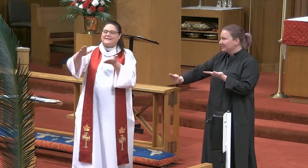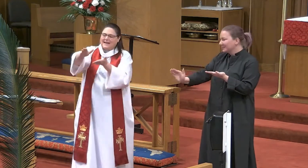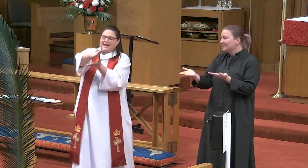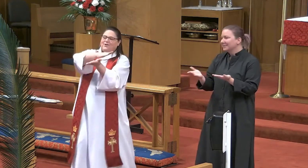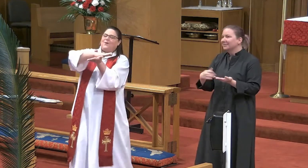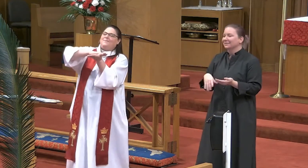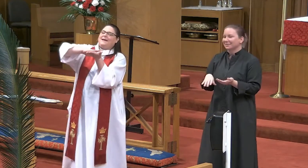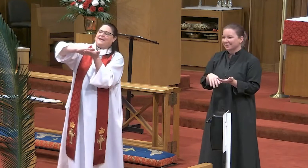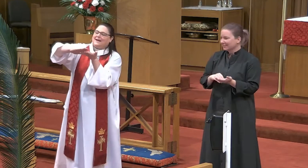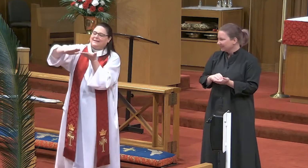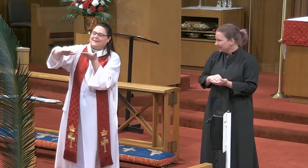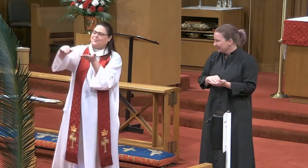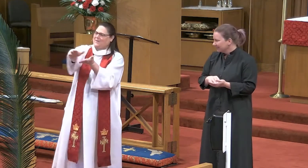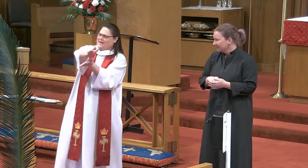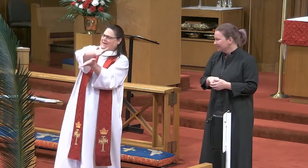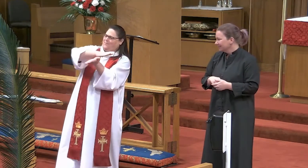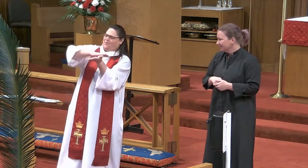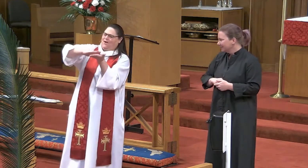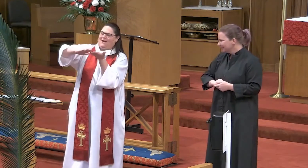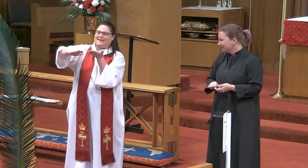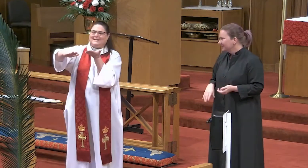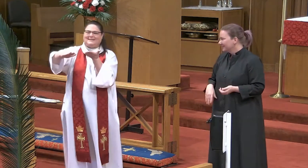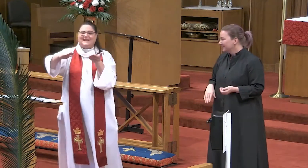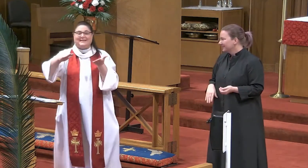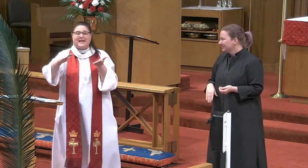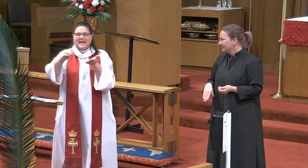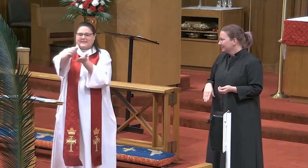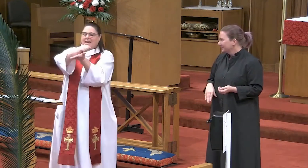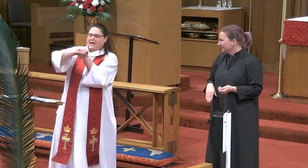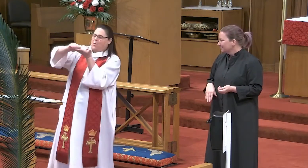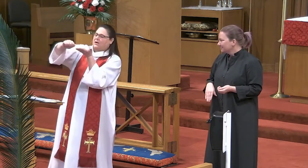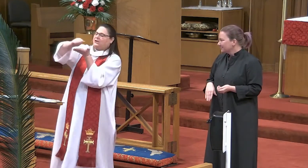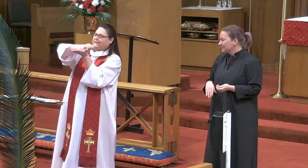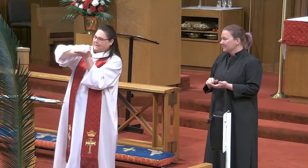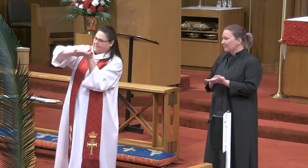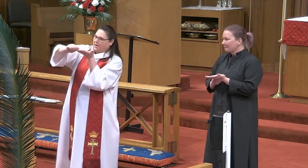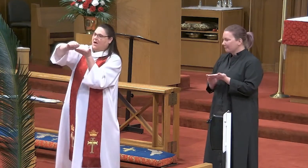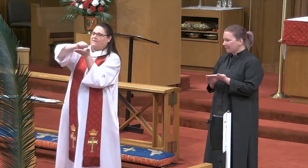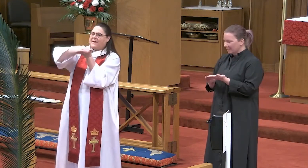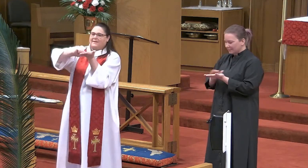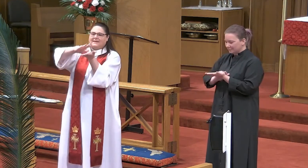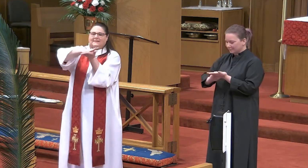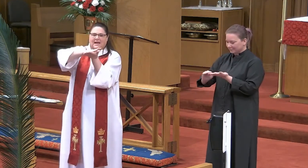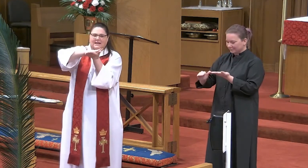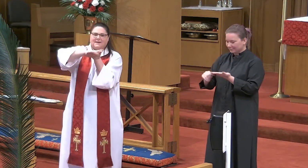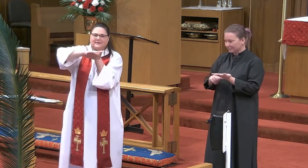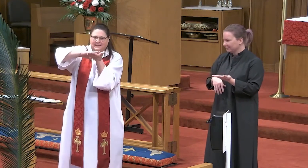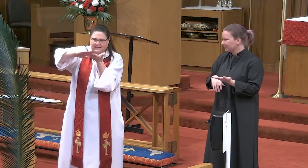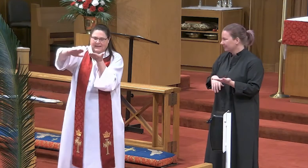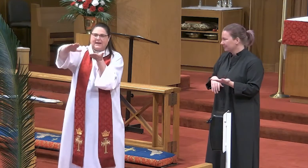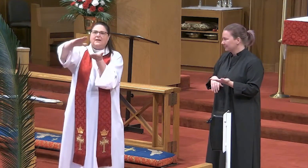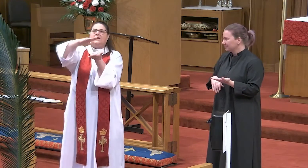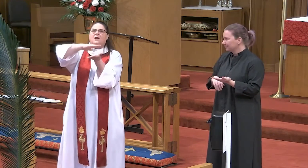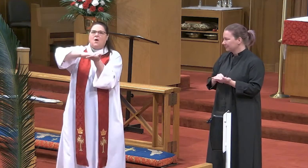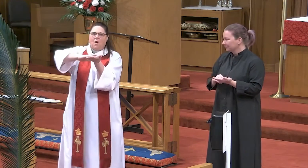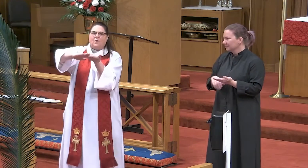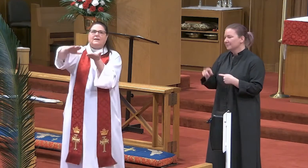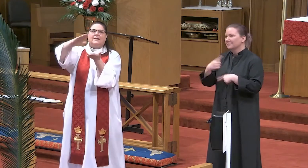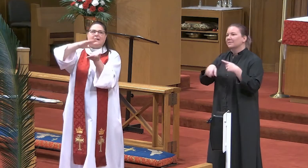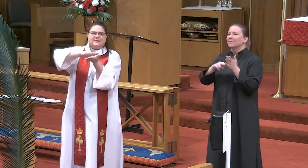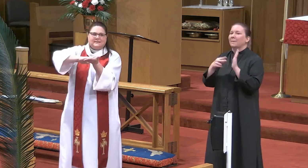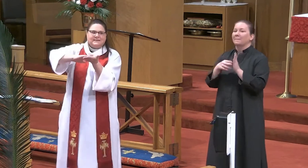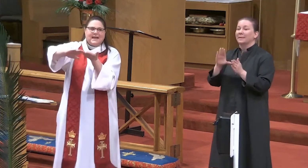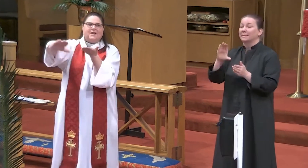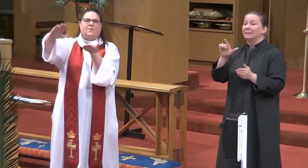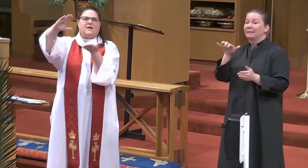If you're singing and you want to make it nice and big and broad, then it's like this. It's kind of like washing something off. This sign means clean,